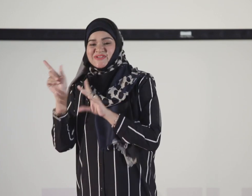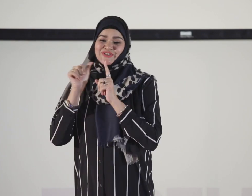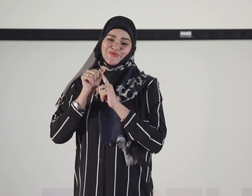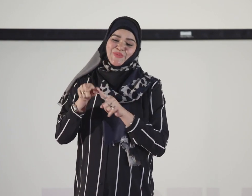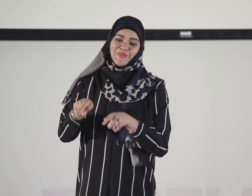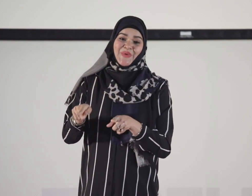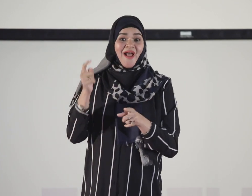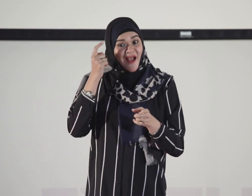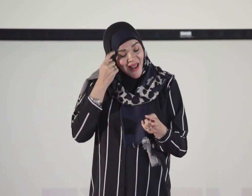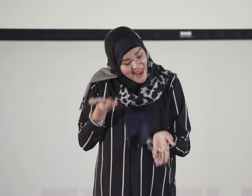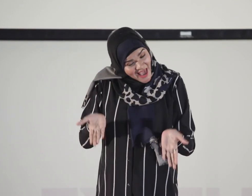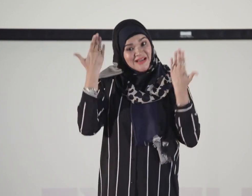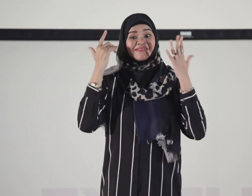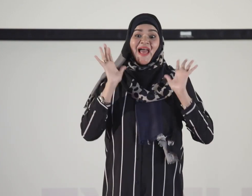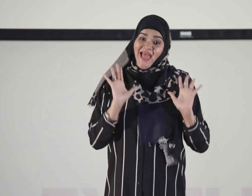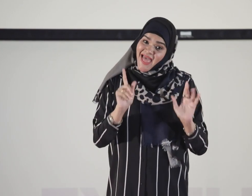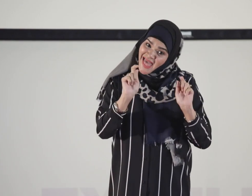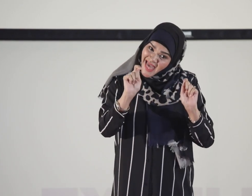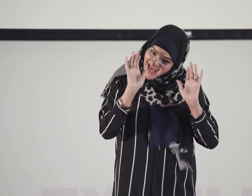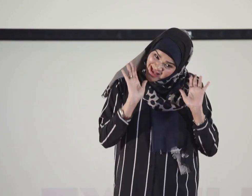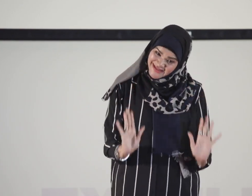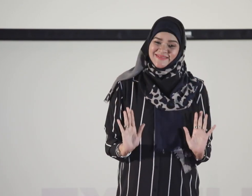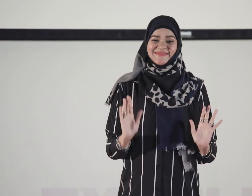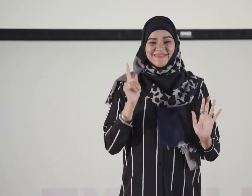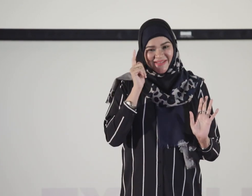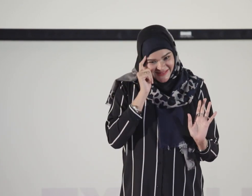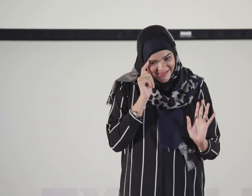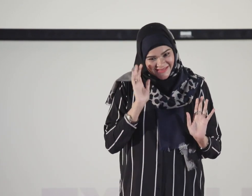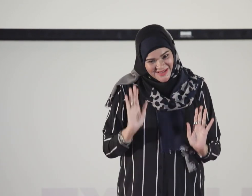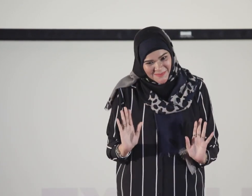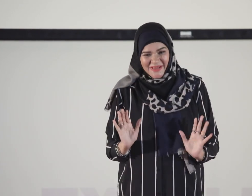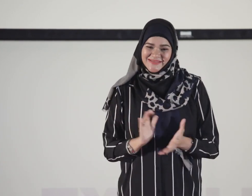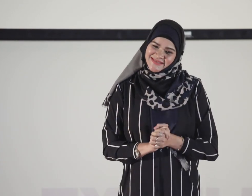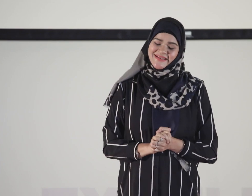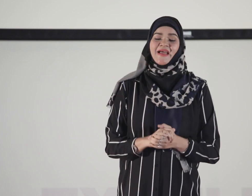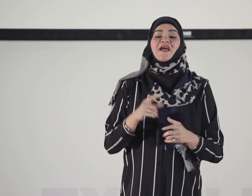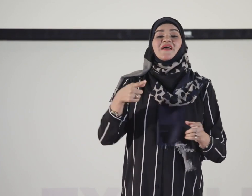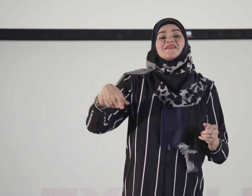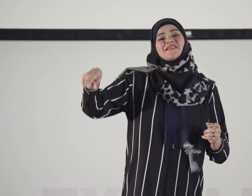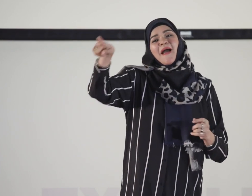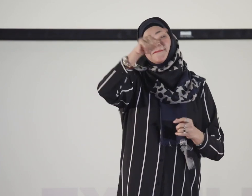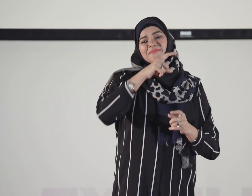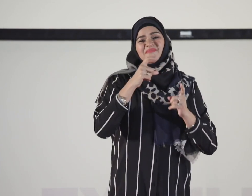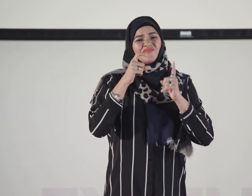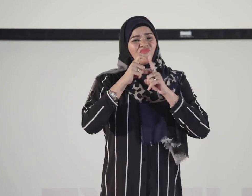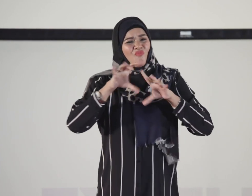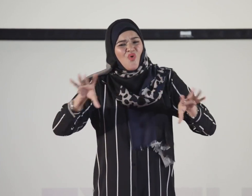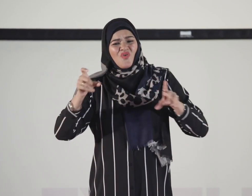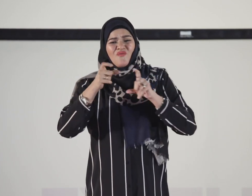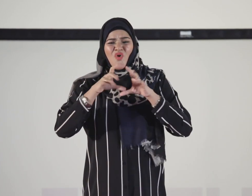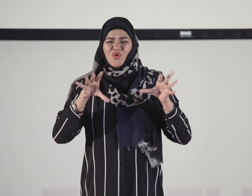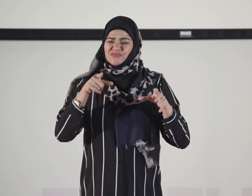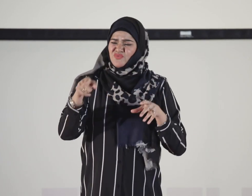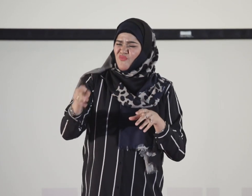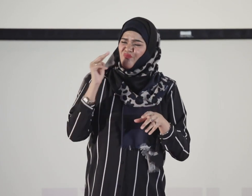lives. You need to be their guiding force. At the end,